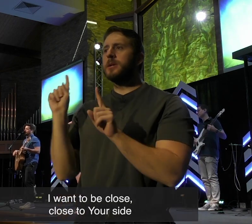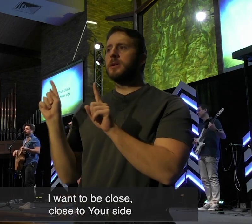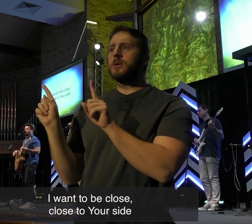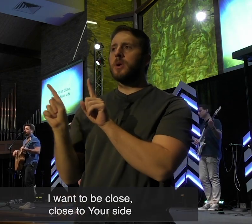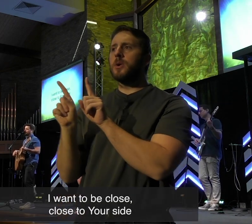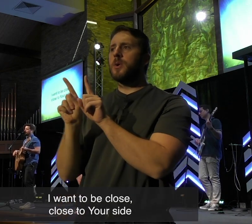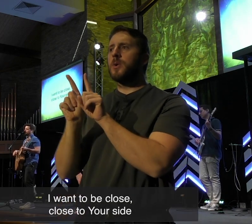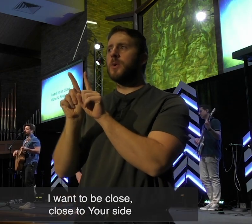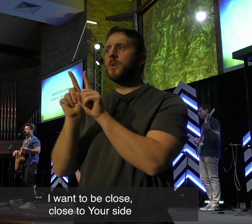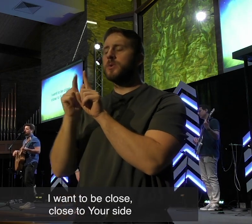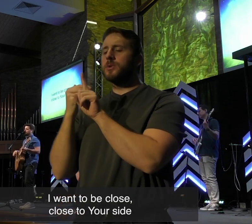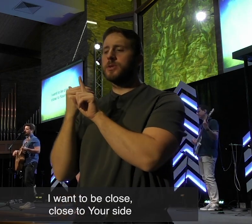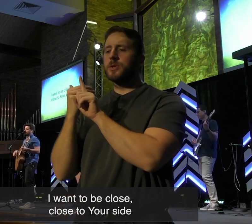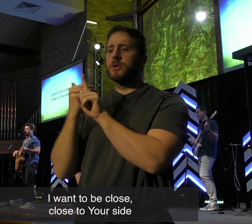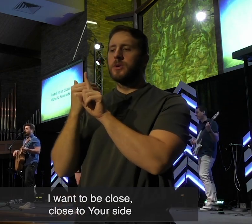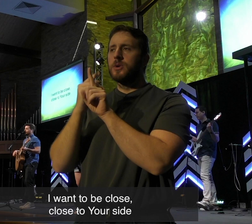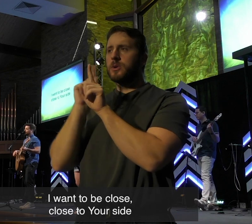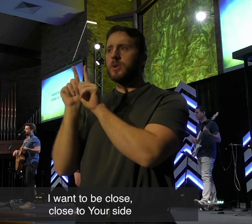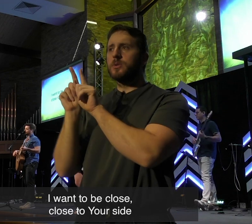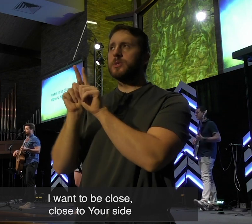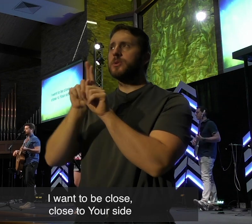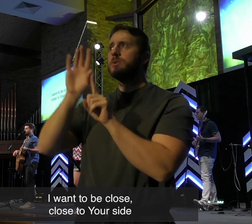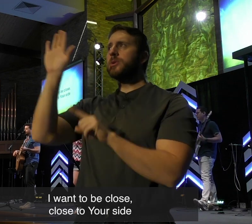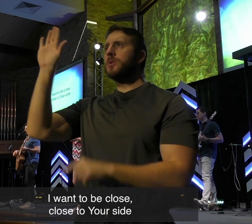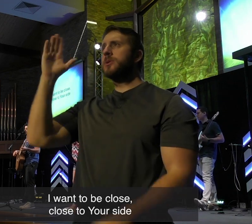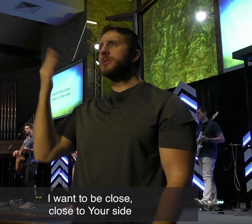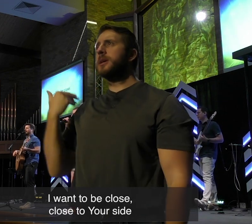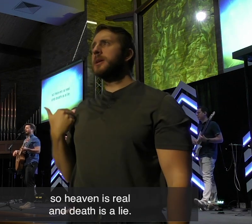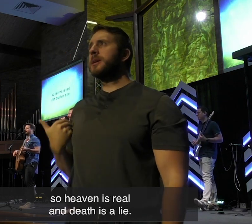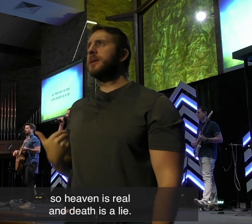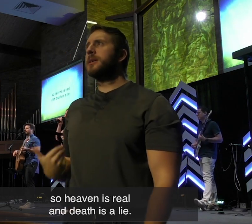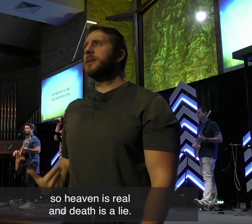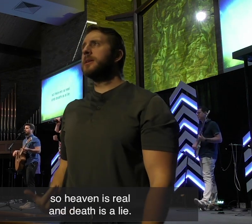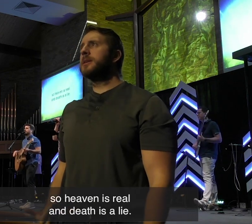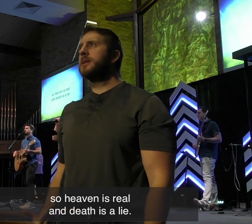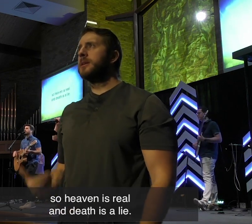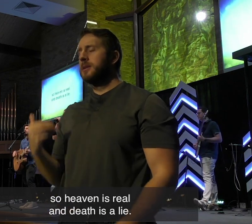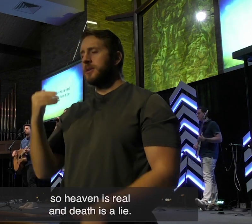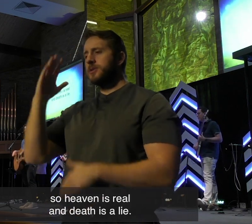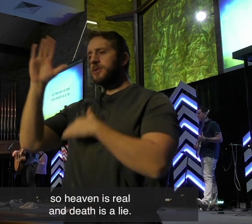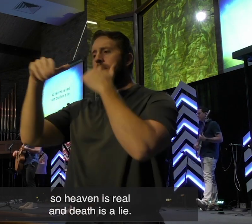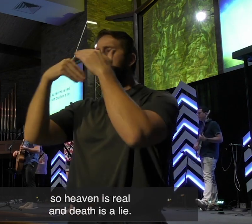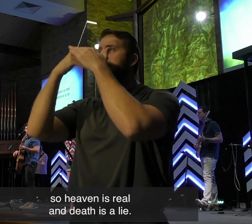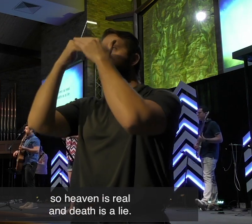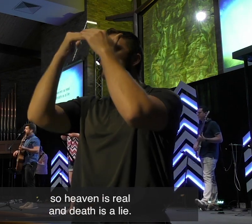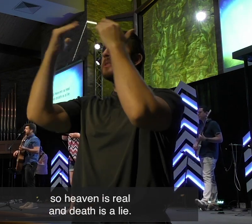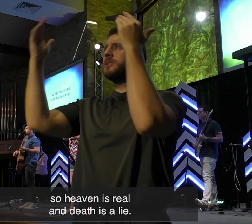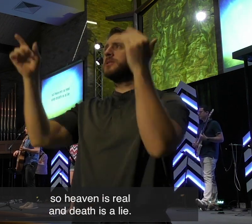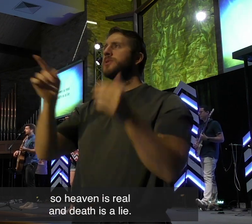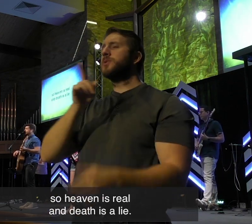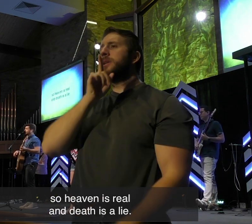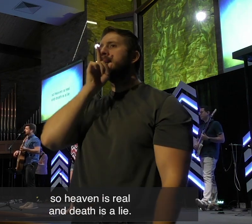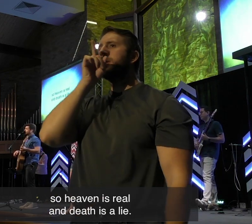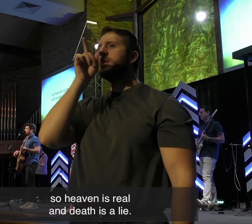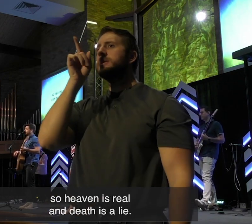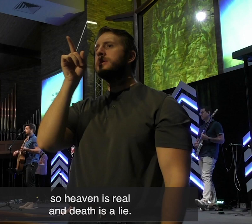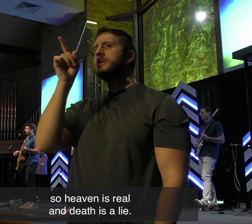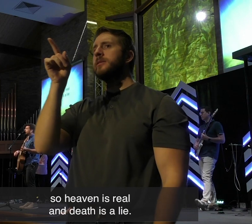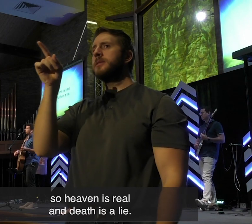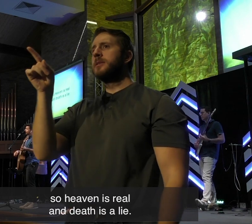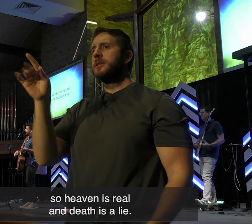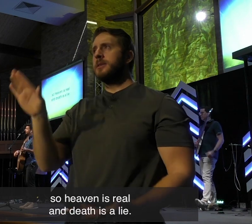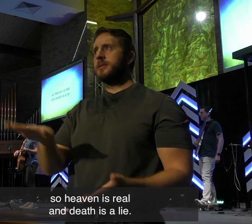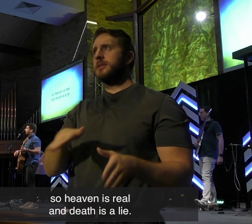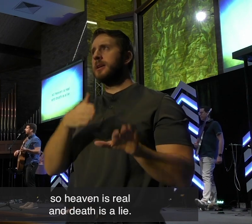Wanna be close, close to your side. Heaven is